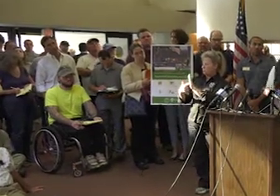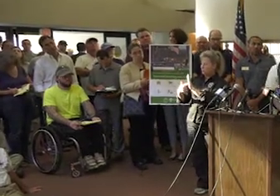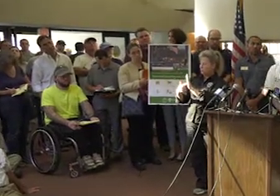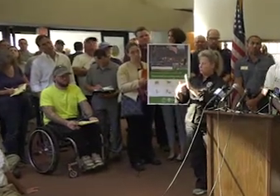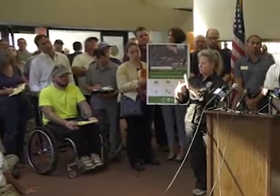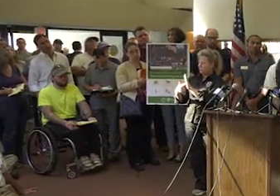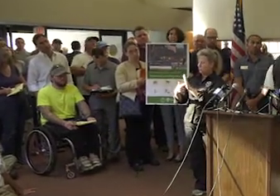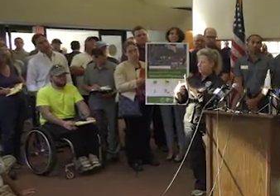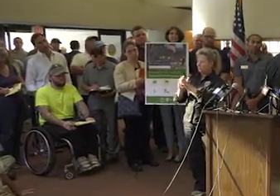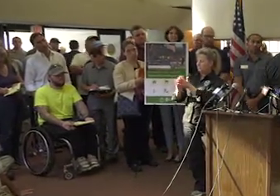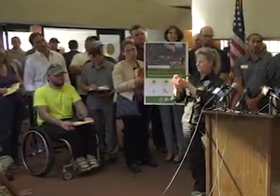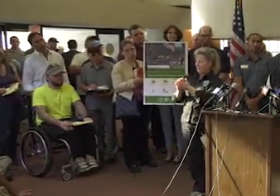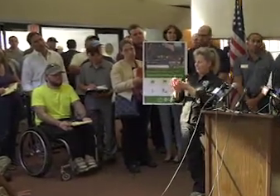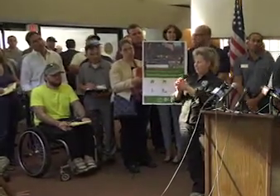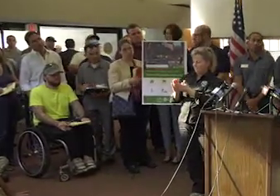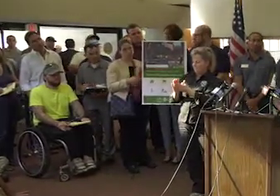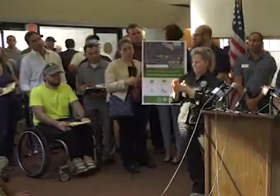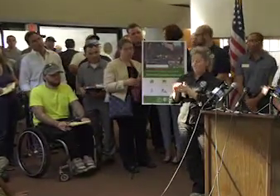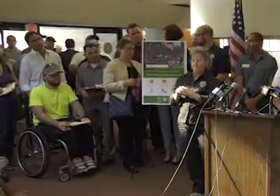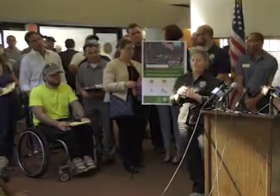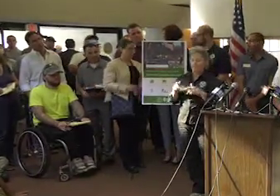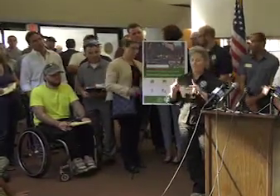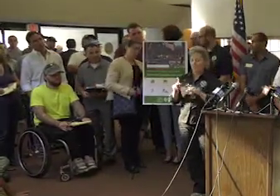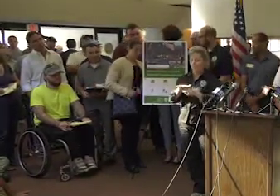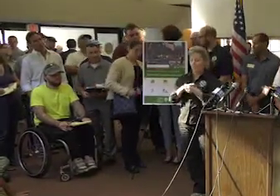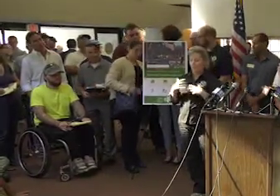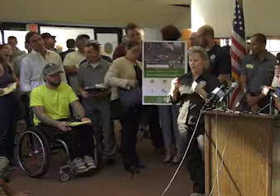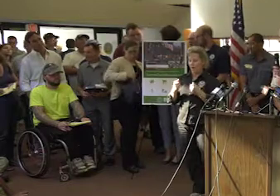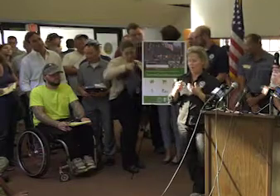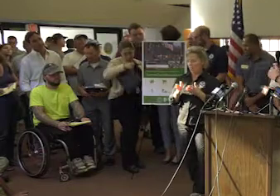let our local public health officials speak to that.